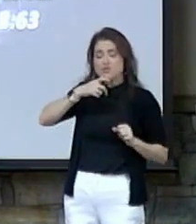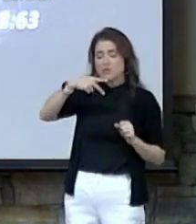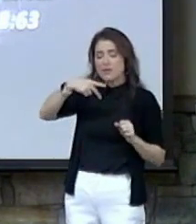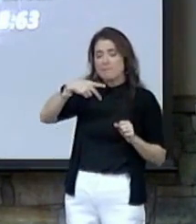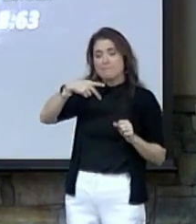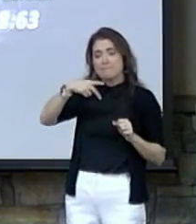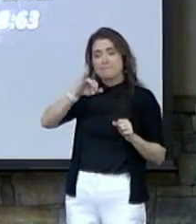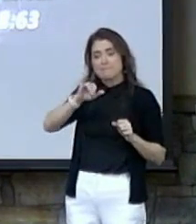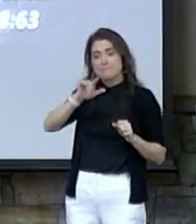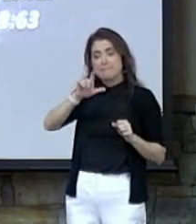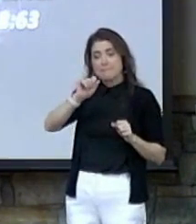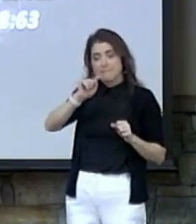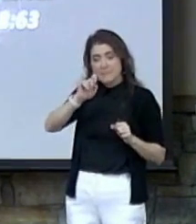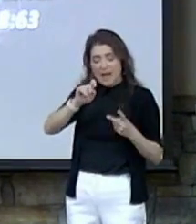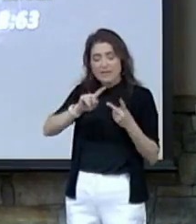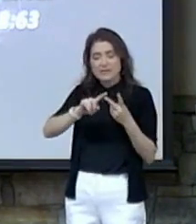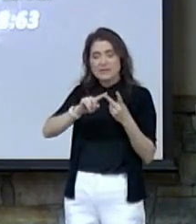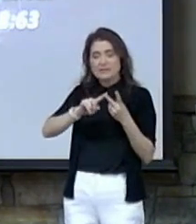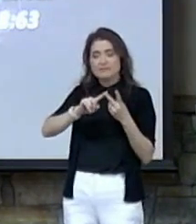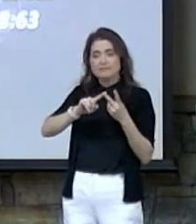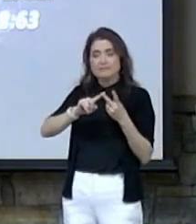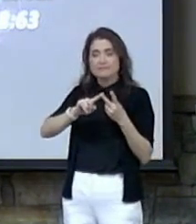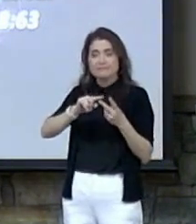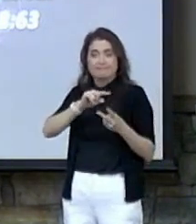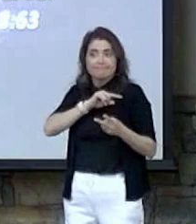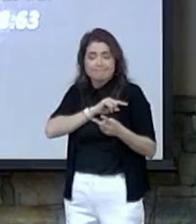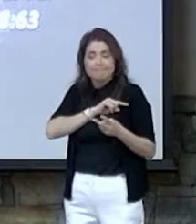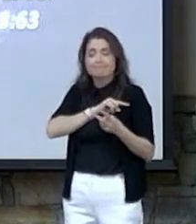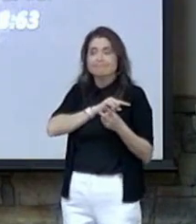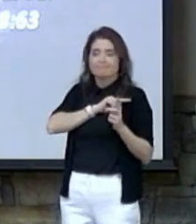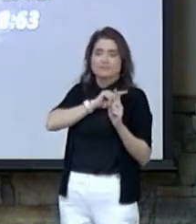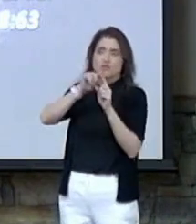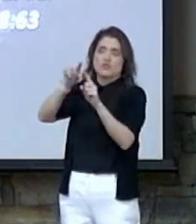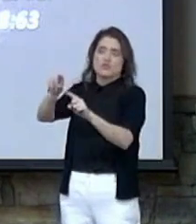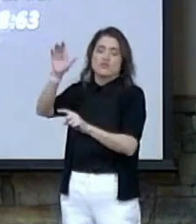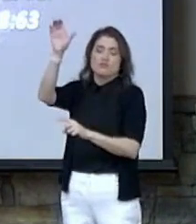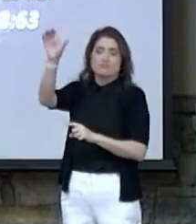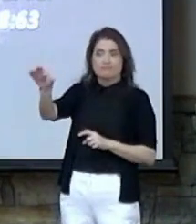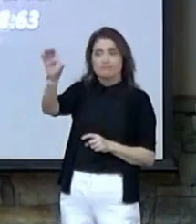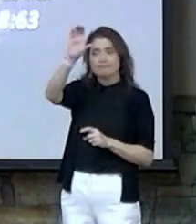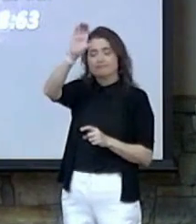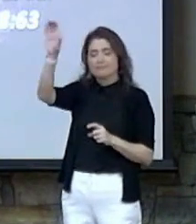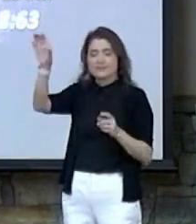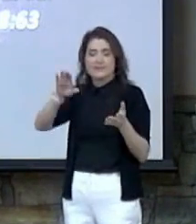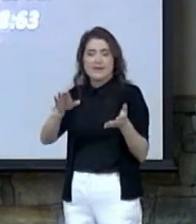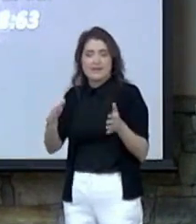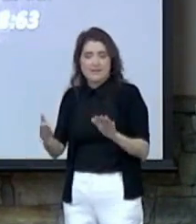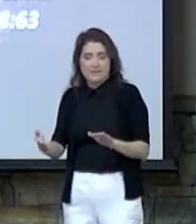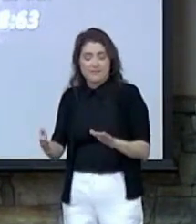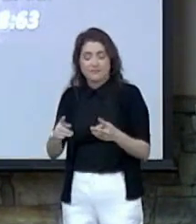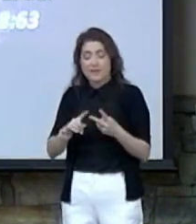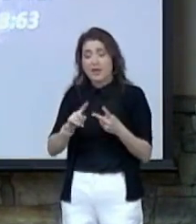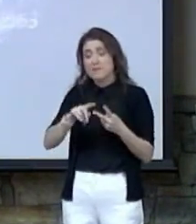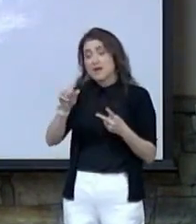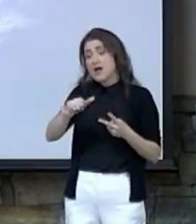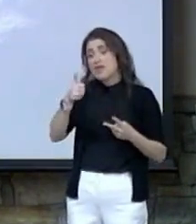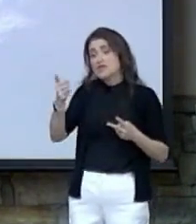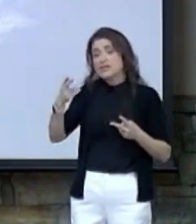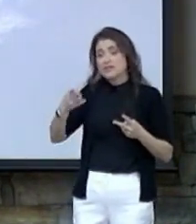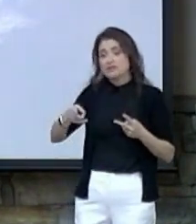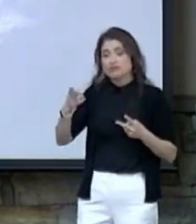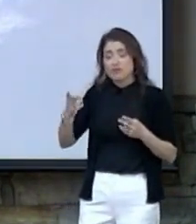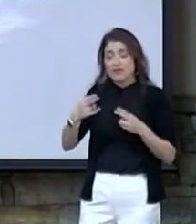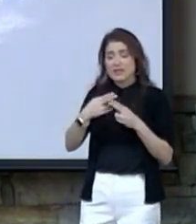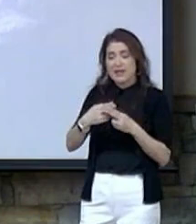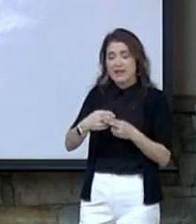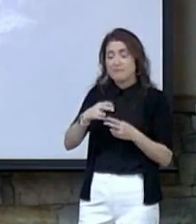was condemned to be crucified and to die by a death of crucifixion. But another historian, a man named